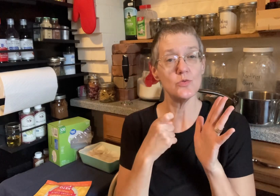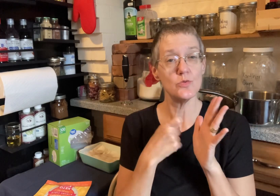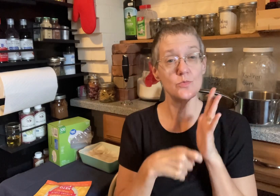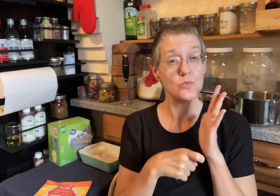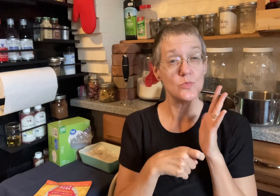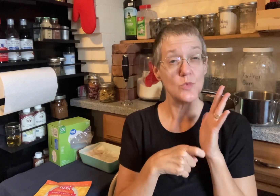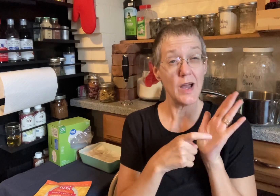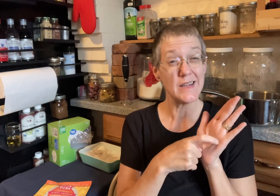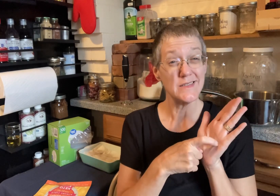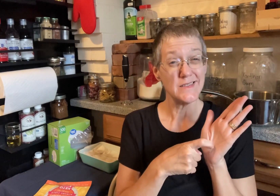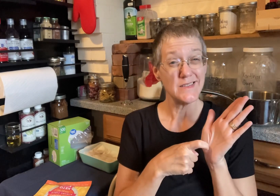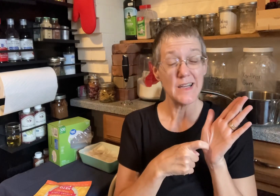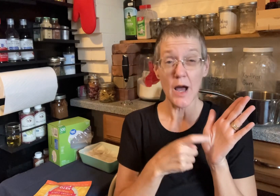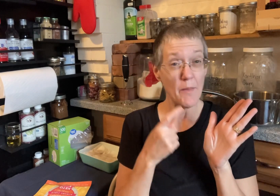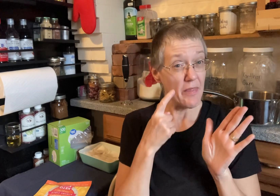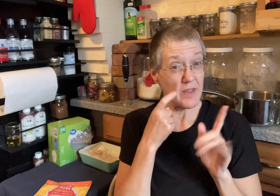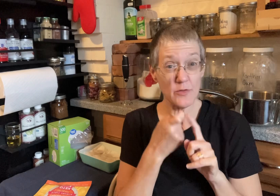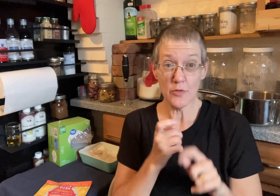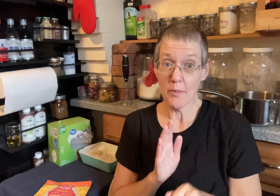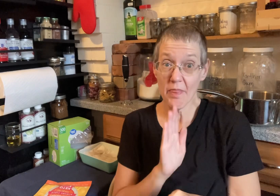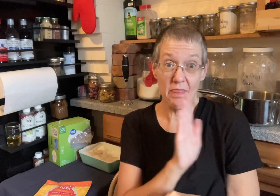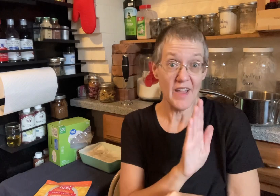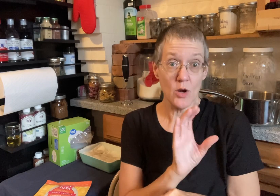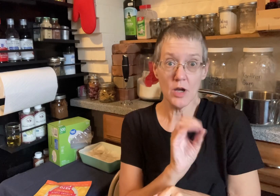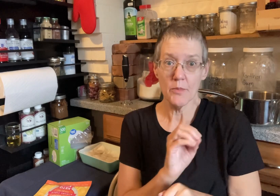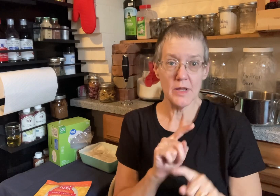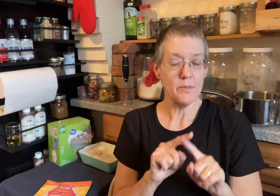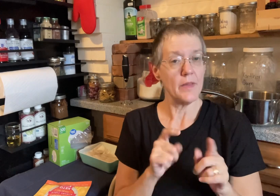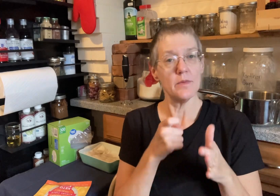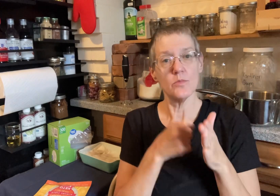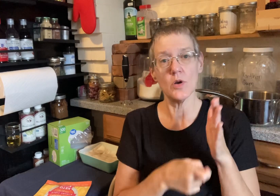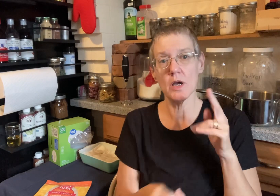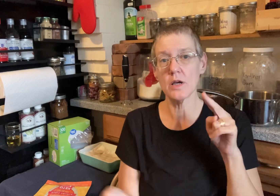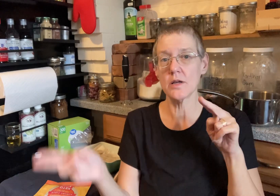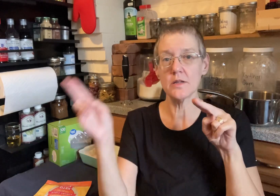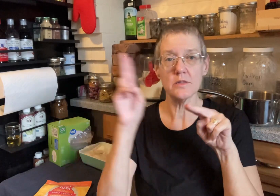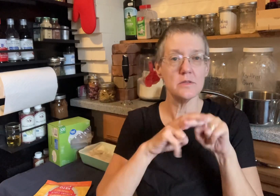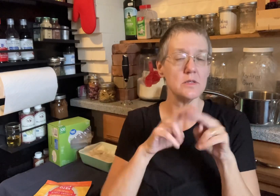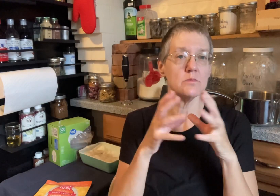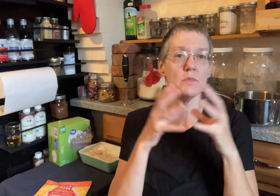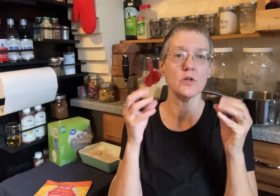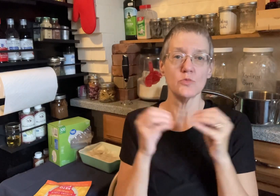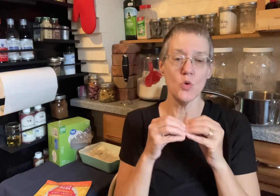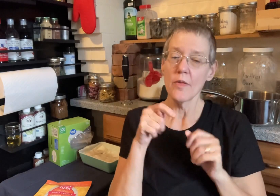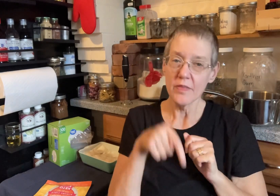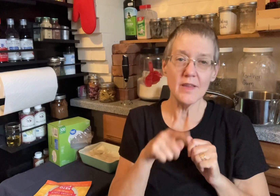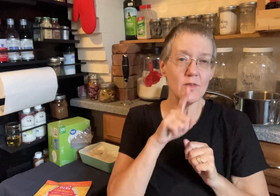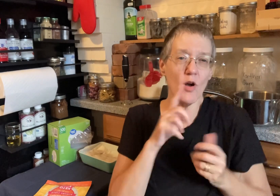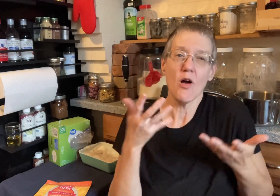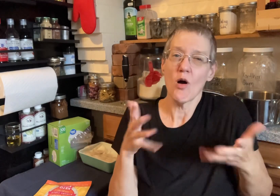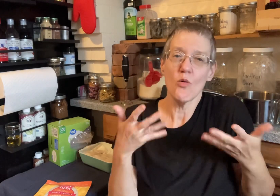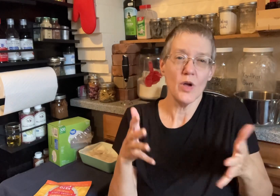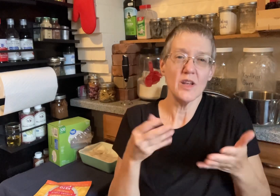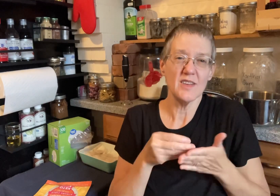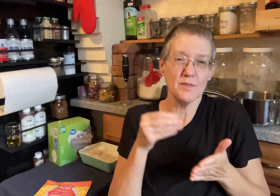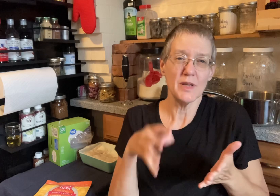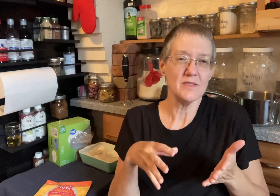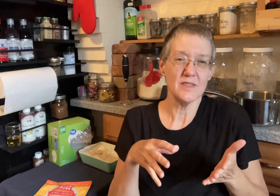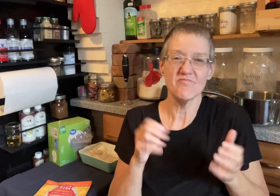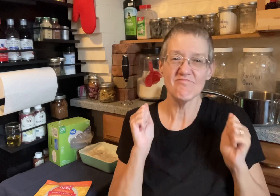You can also buy them on Amazon, but the last I checked, boy, it's like price gouging. I think it's coming straight from the company,